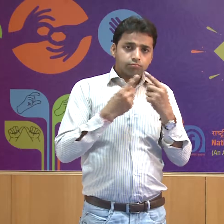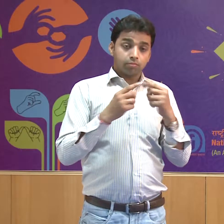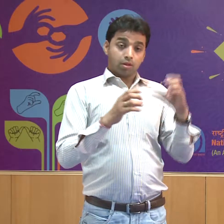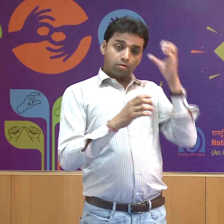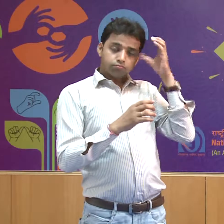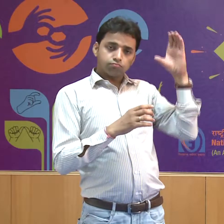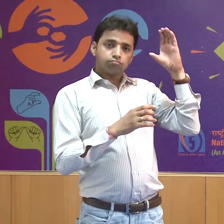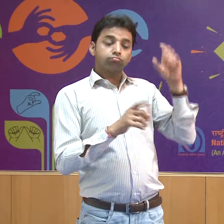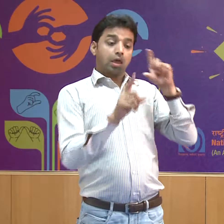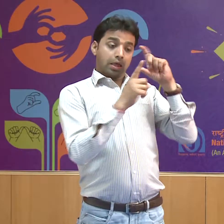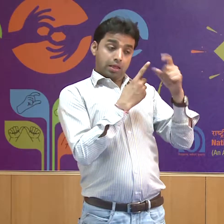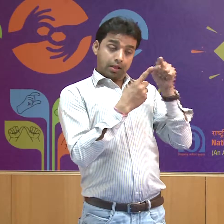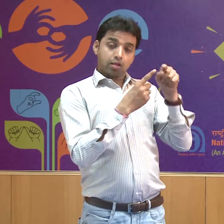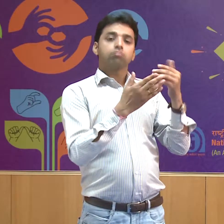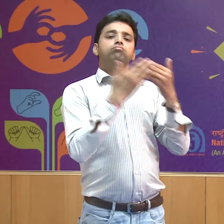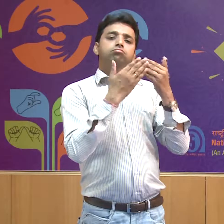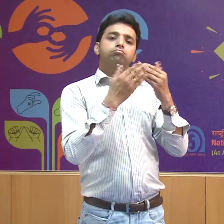culture and education.